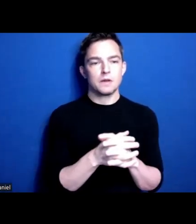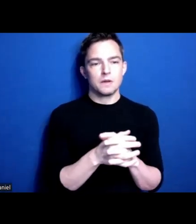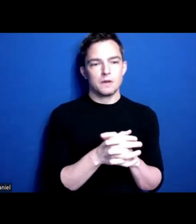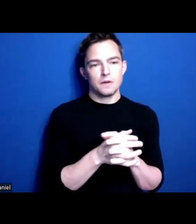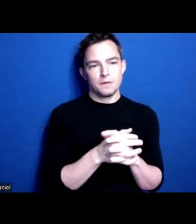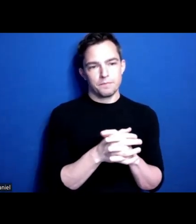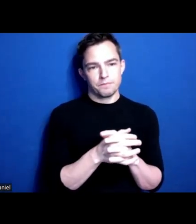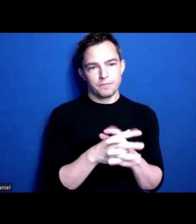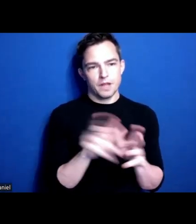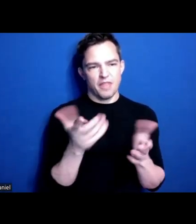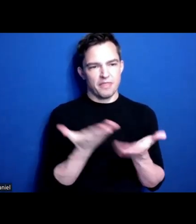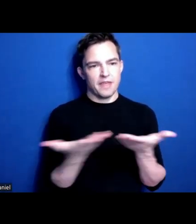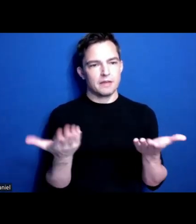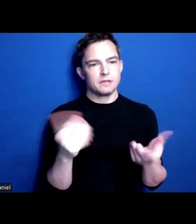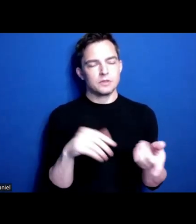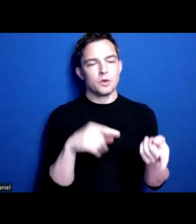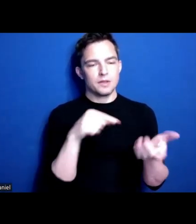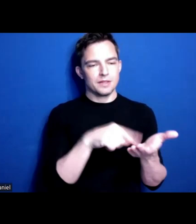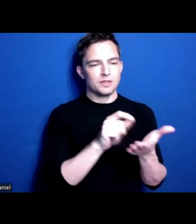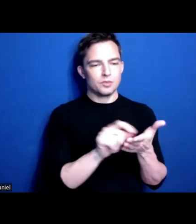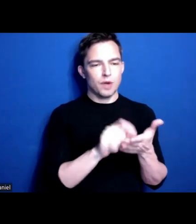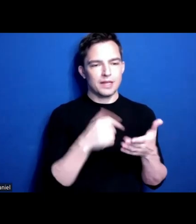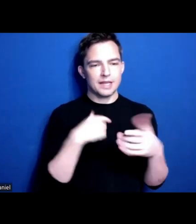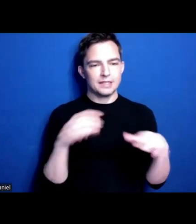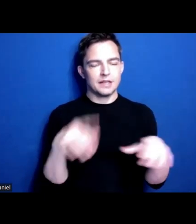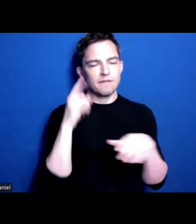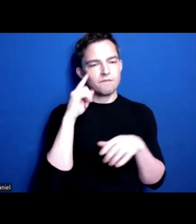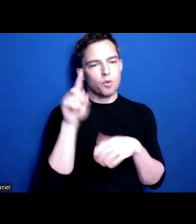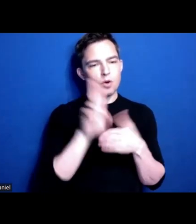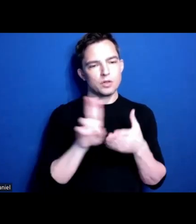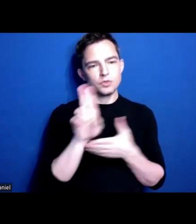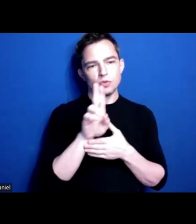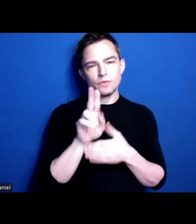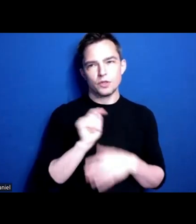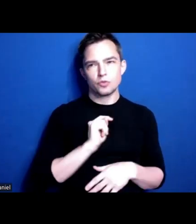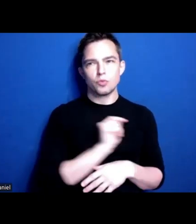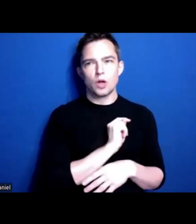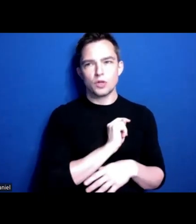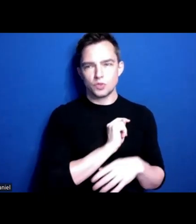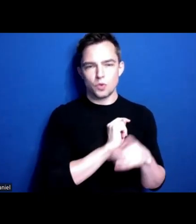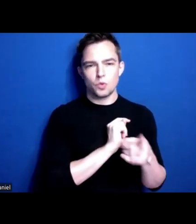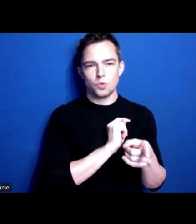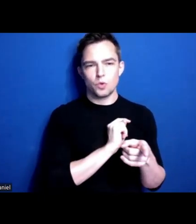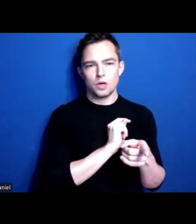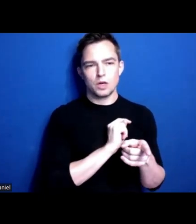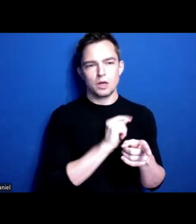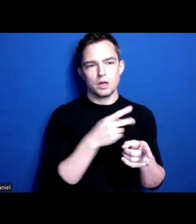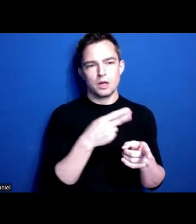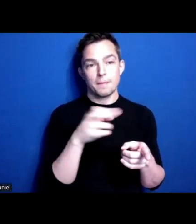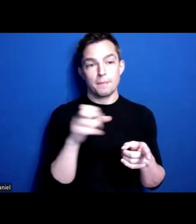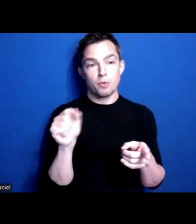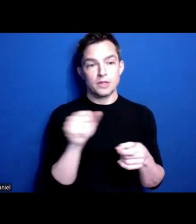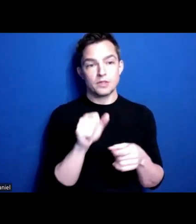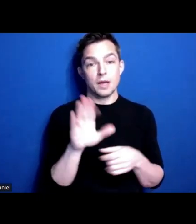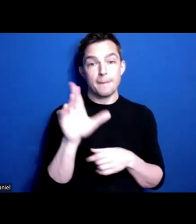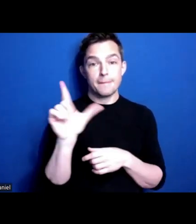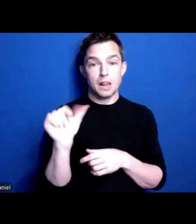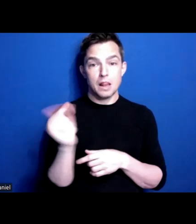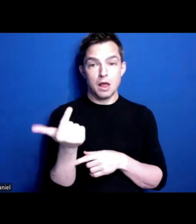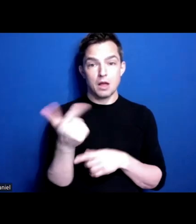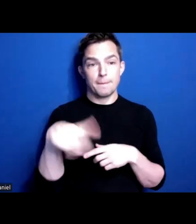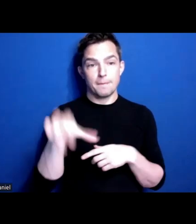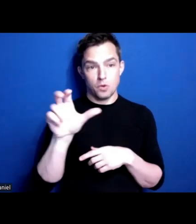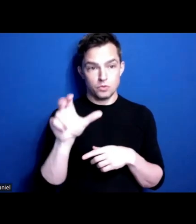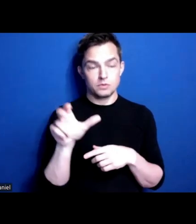is writing that I did for a University of Toronto Press blog post. And there